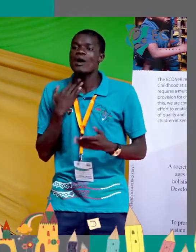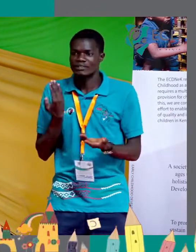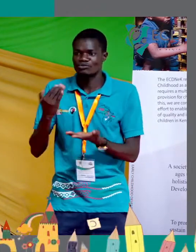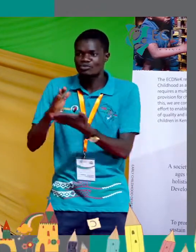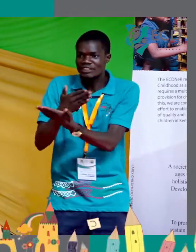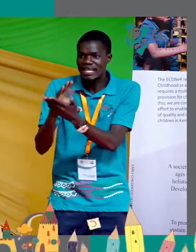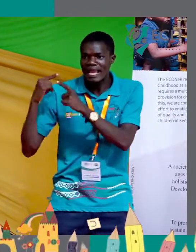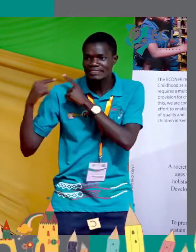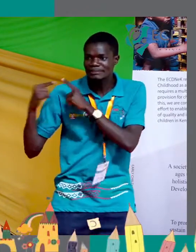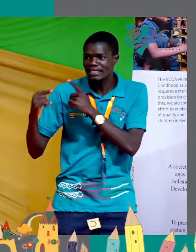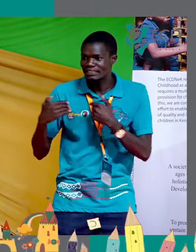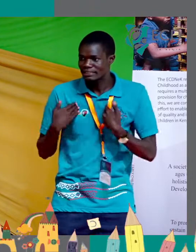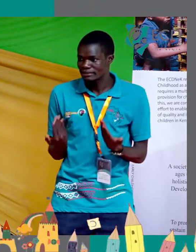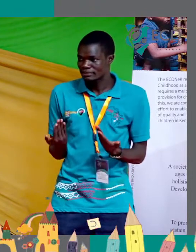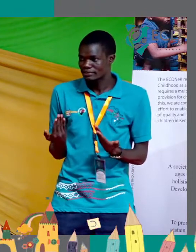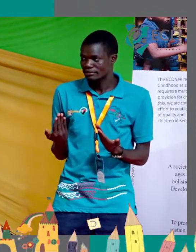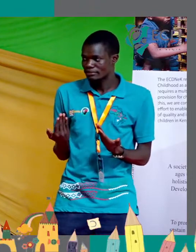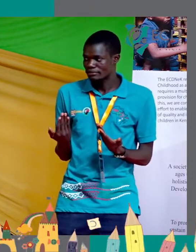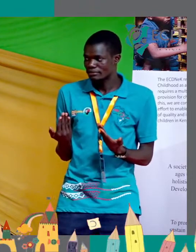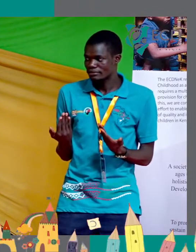experiences. Dorothy.